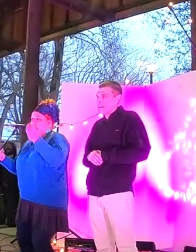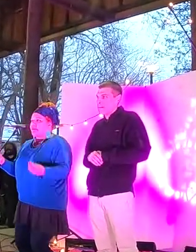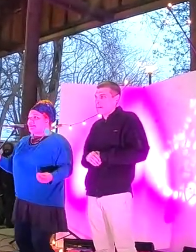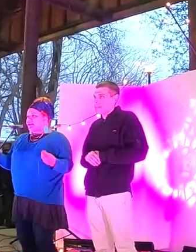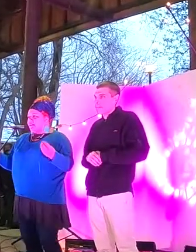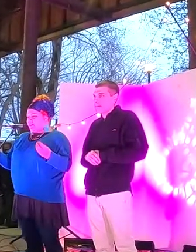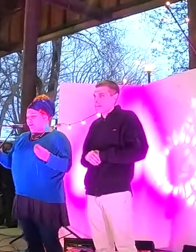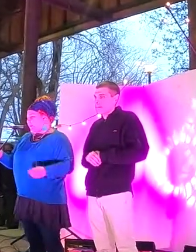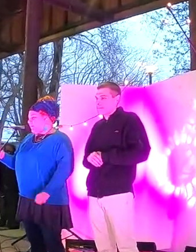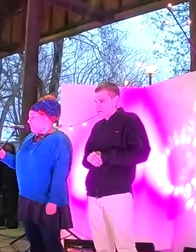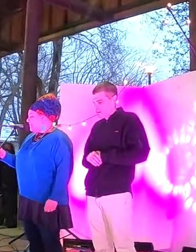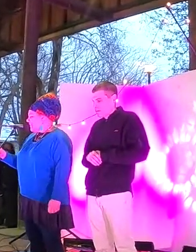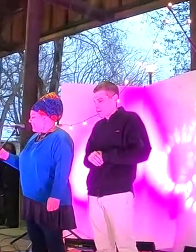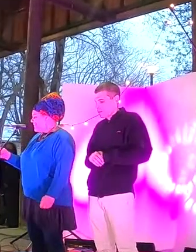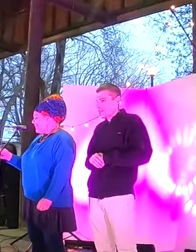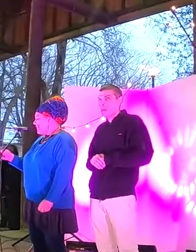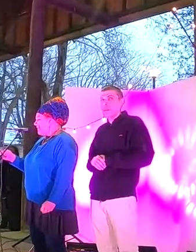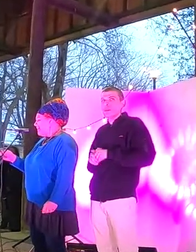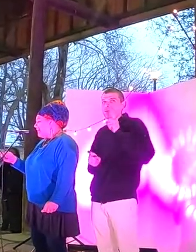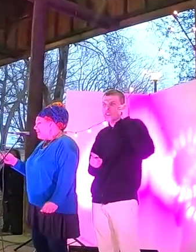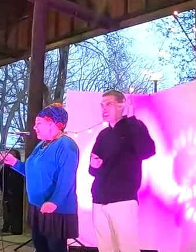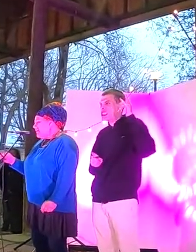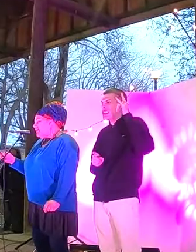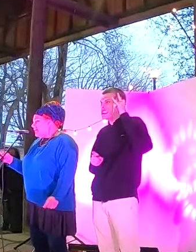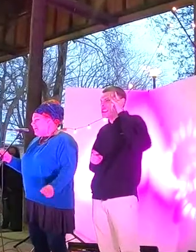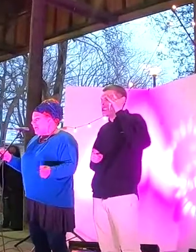I'm going to drop into heaven.